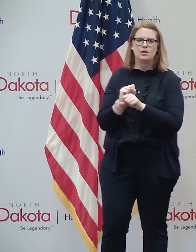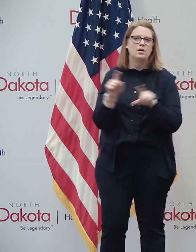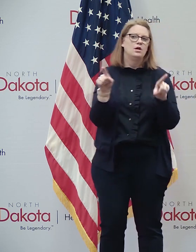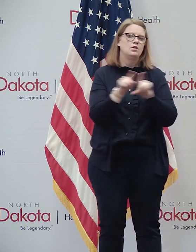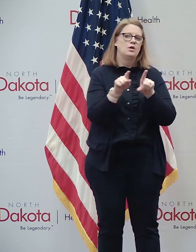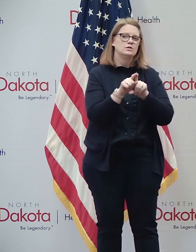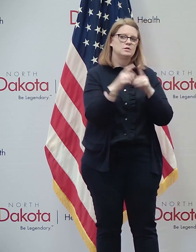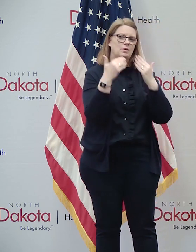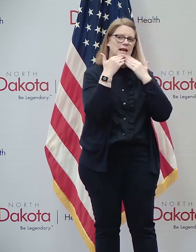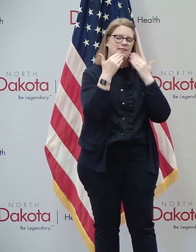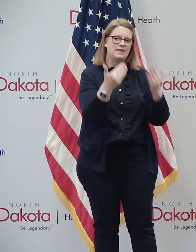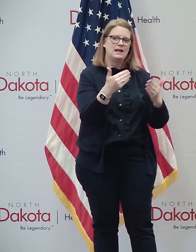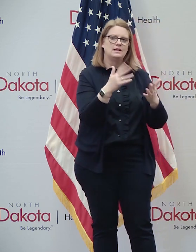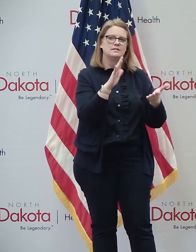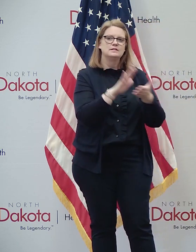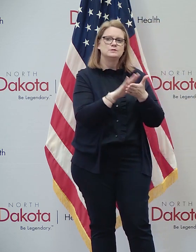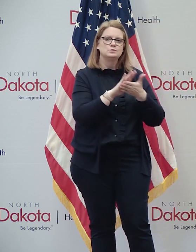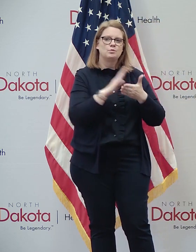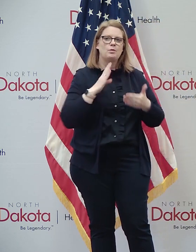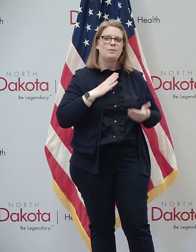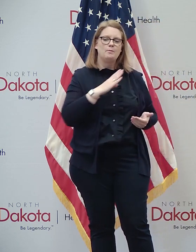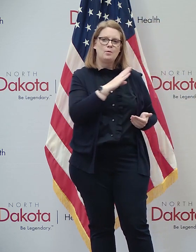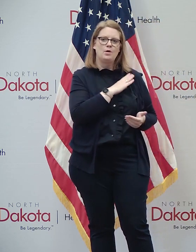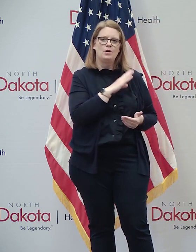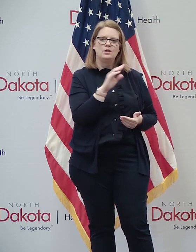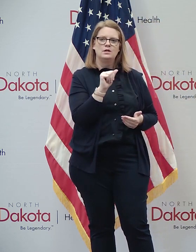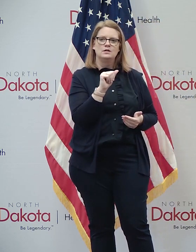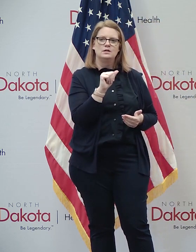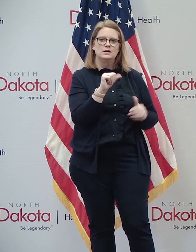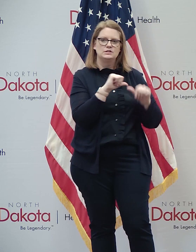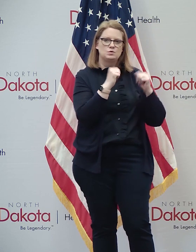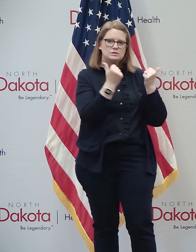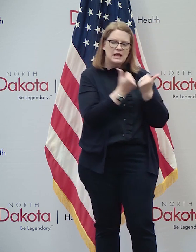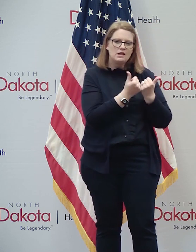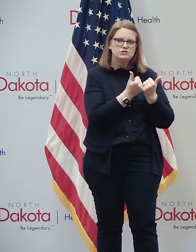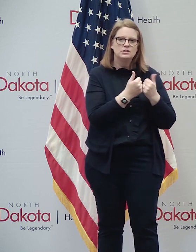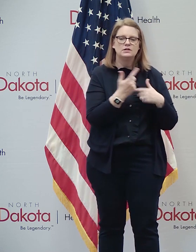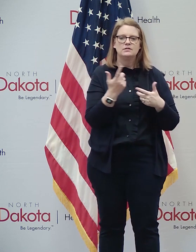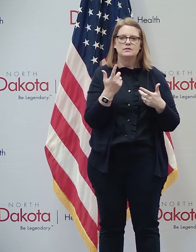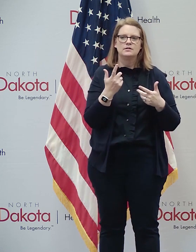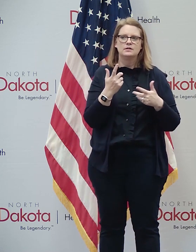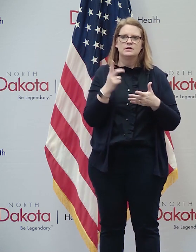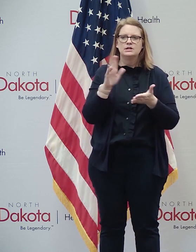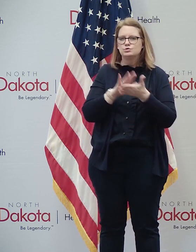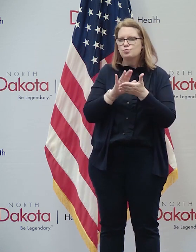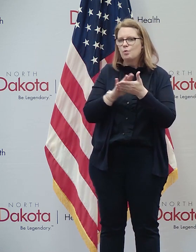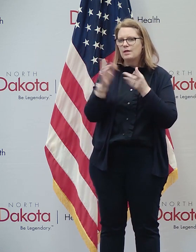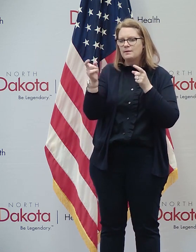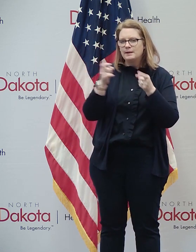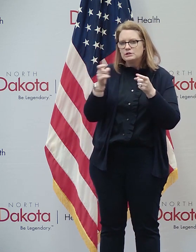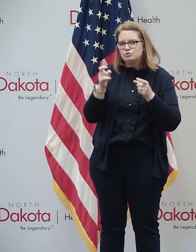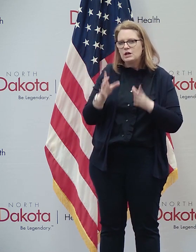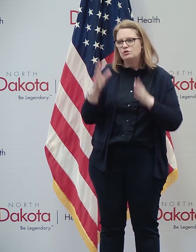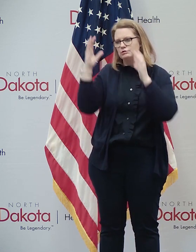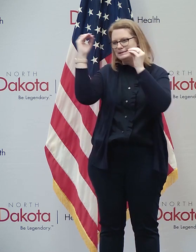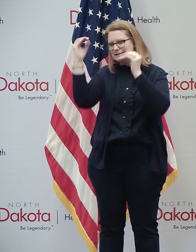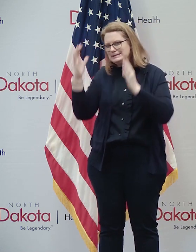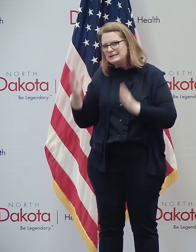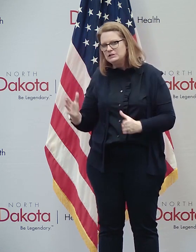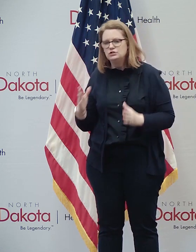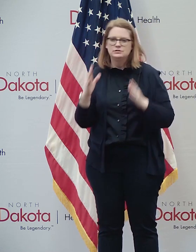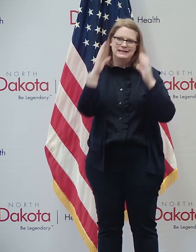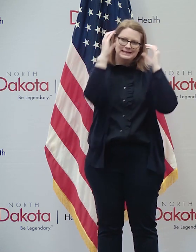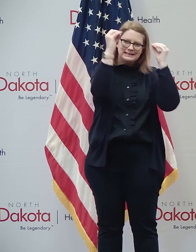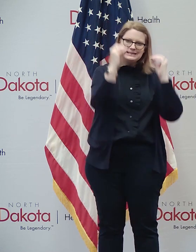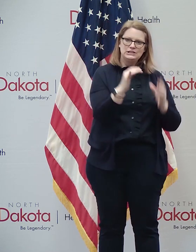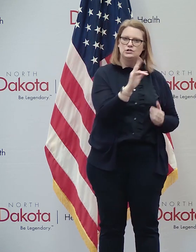thank the School Board Association, all of the the school administrators, teachers, and the teachers